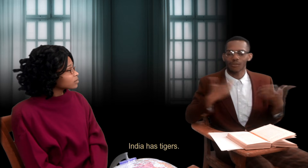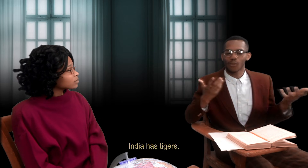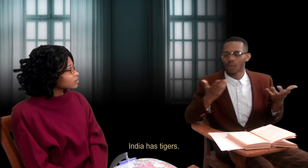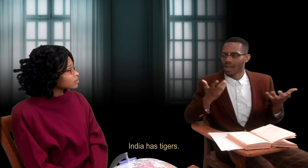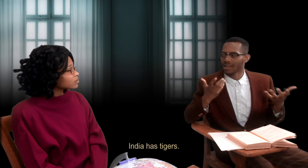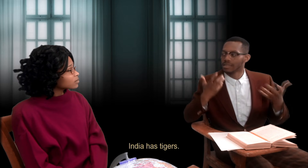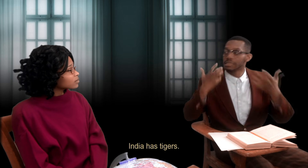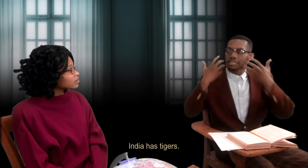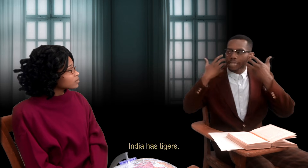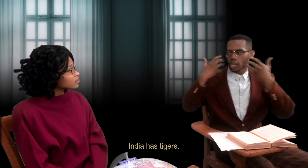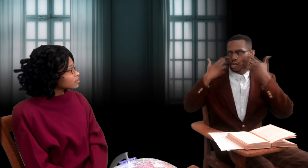India have tigers.